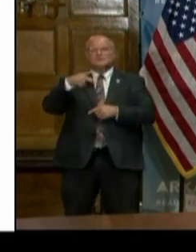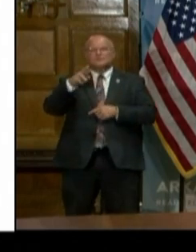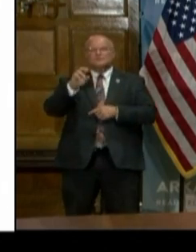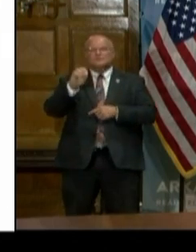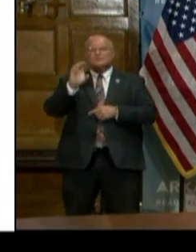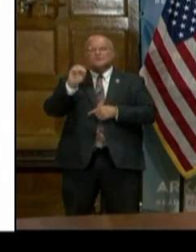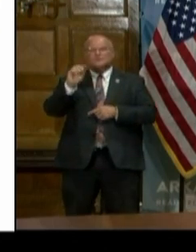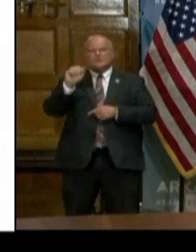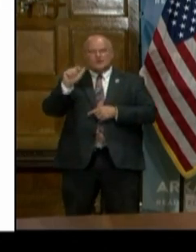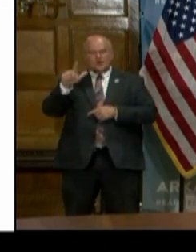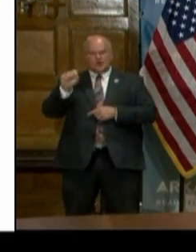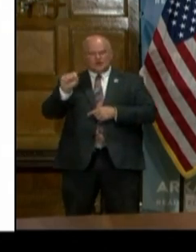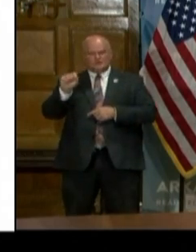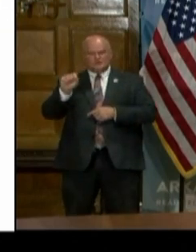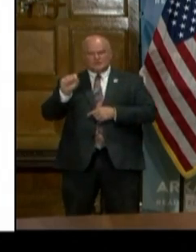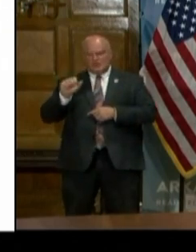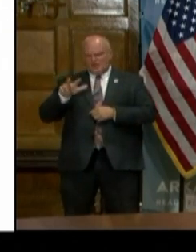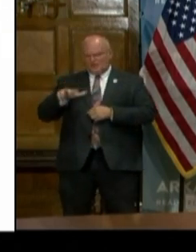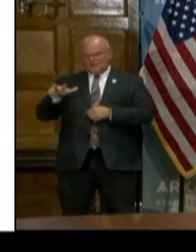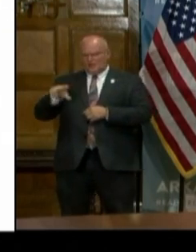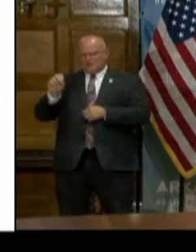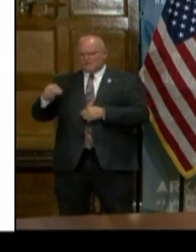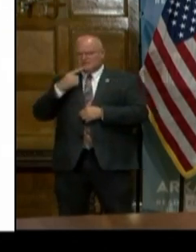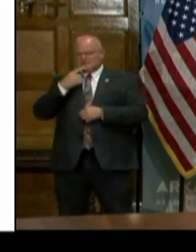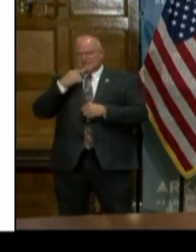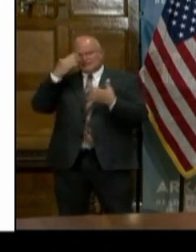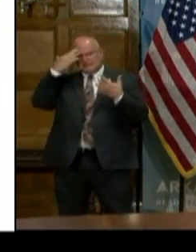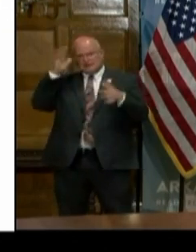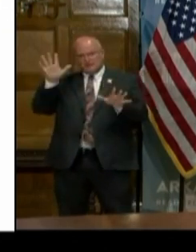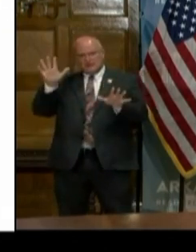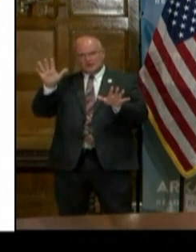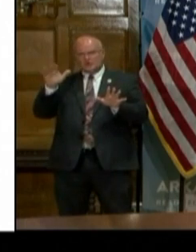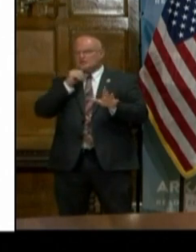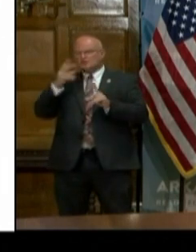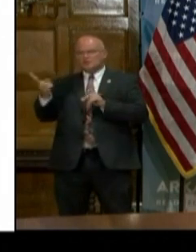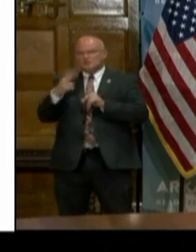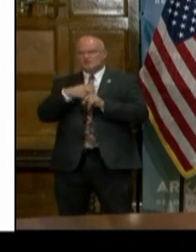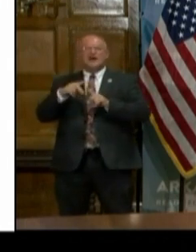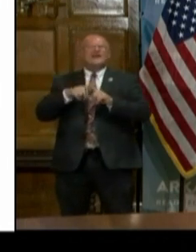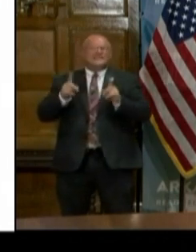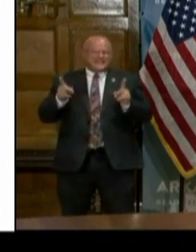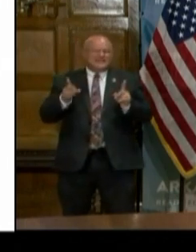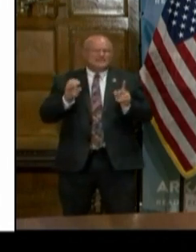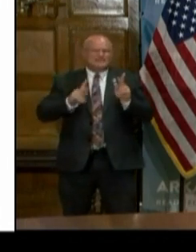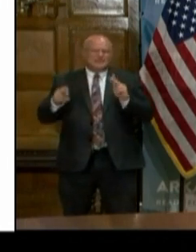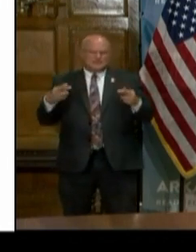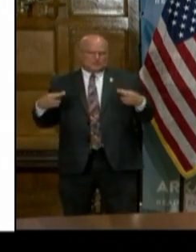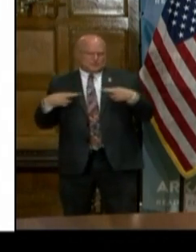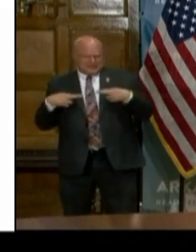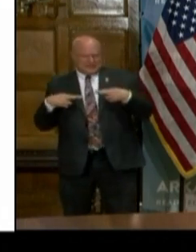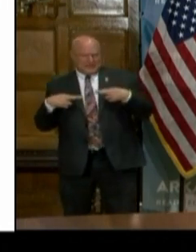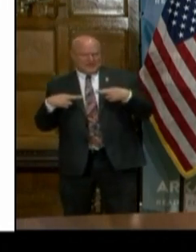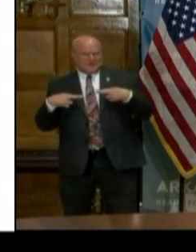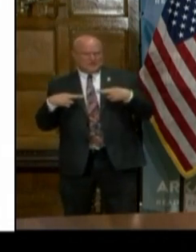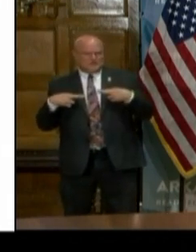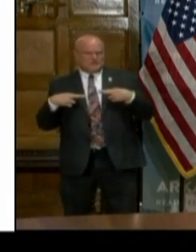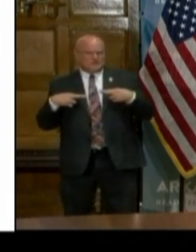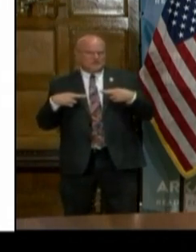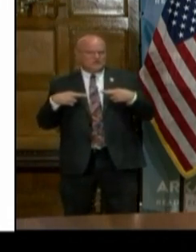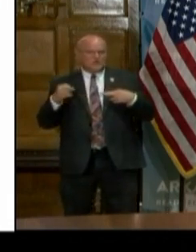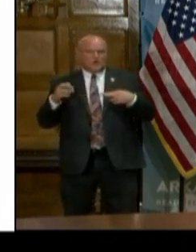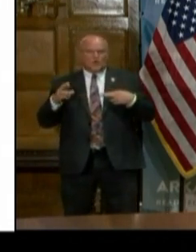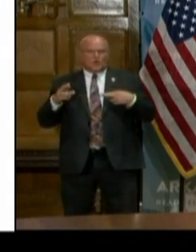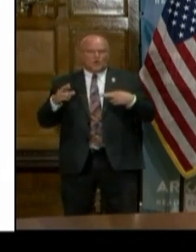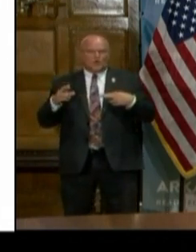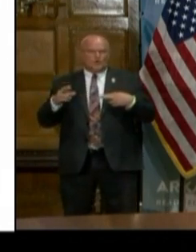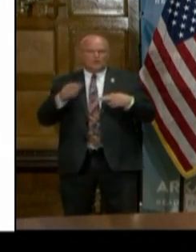good sign. 33 said, don't know, not applicable. And those are the folks that would be retired or where it